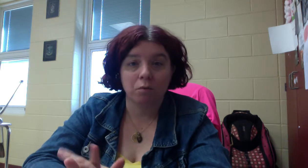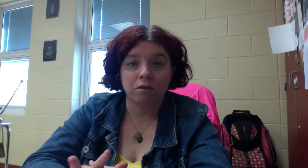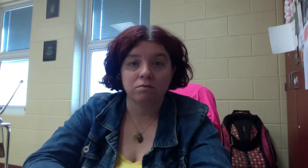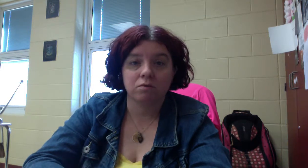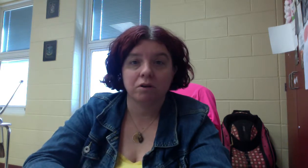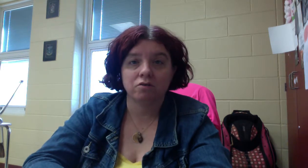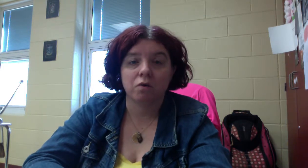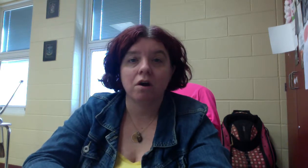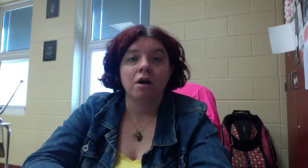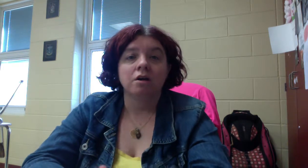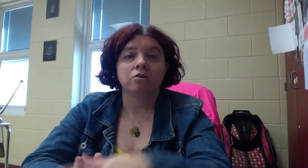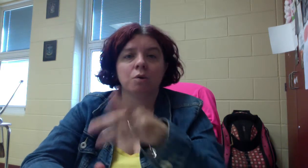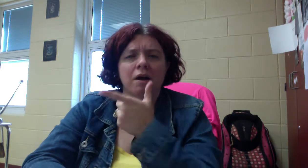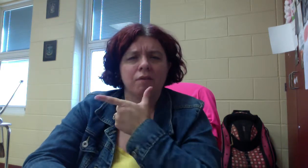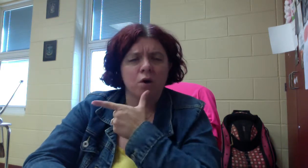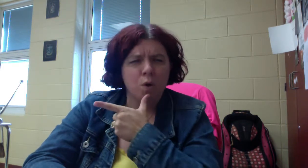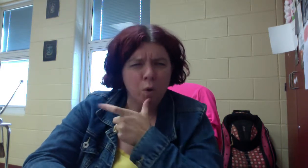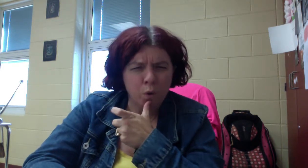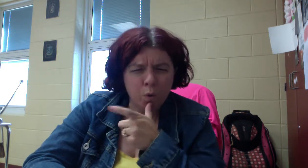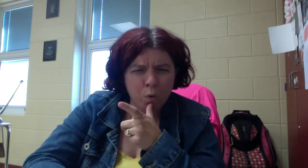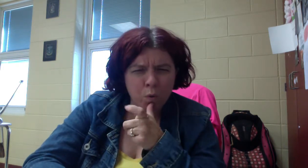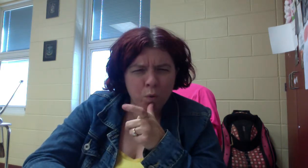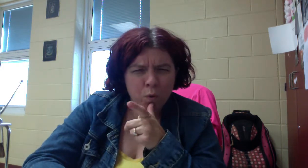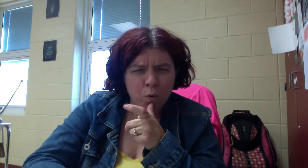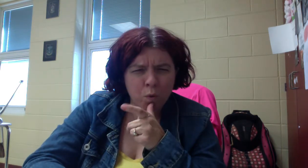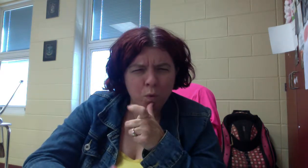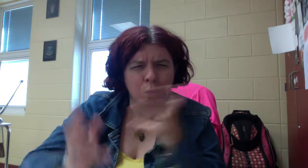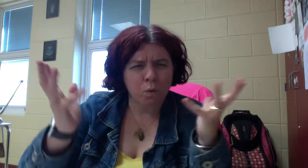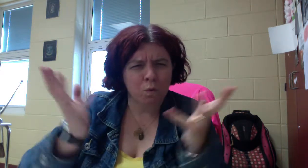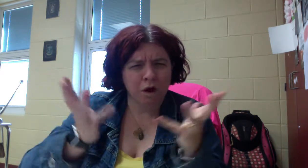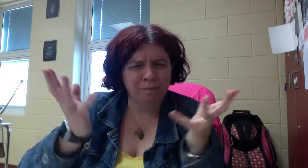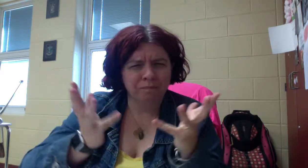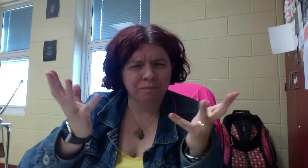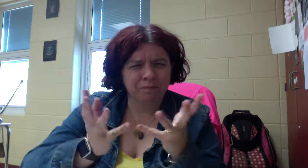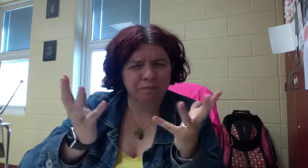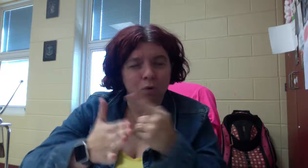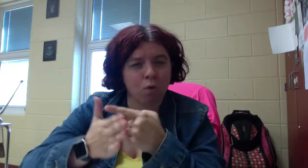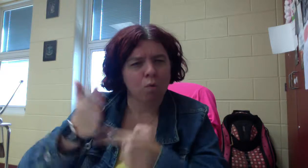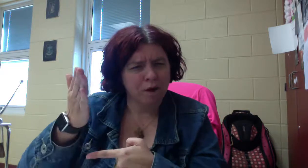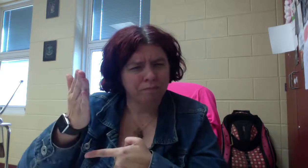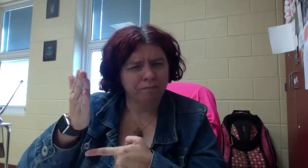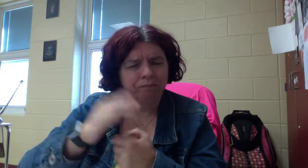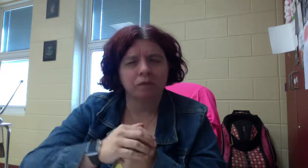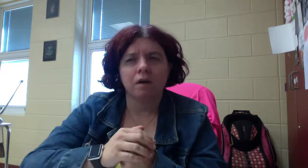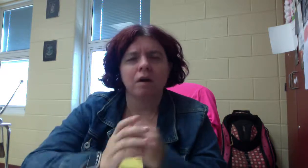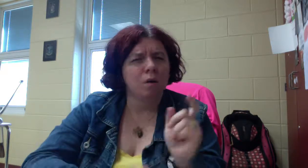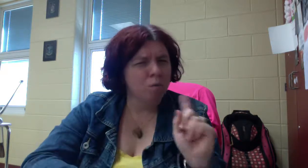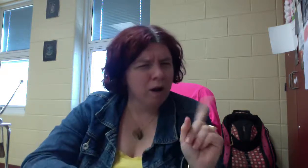use the which for. So you have who, what, or what,